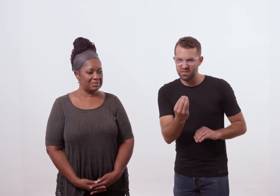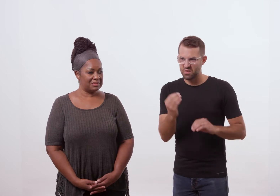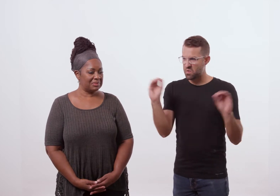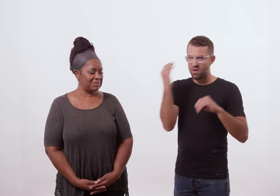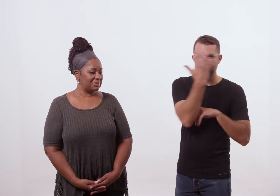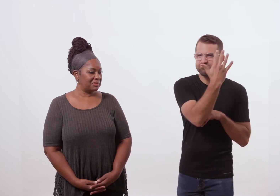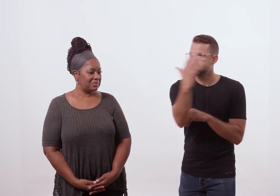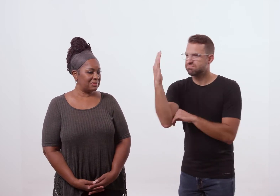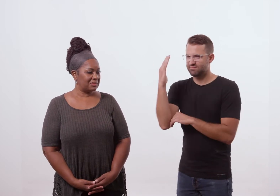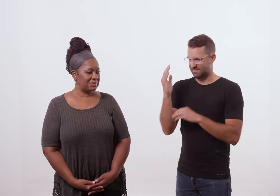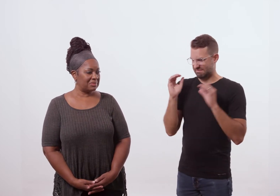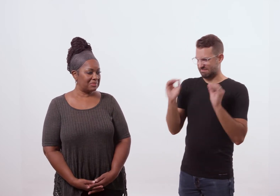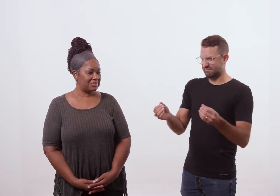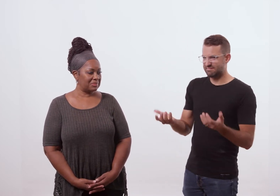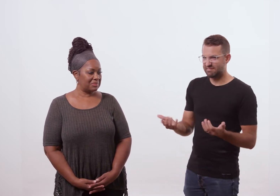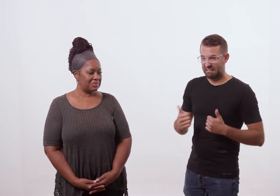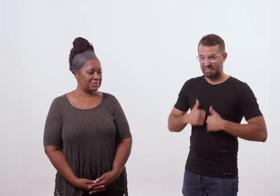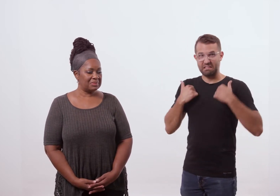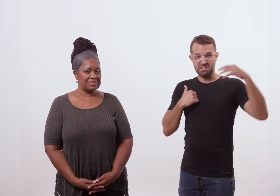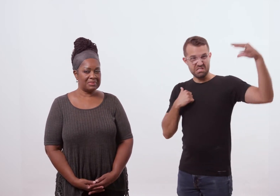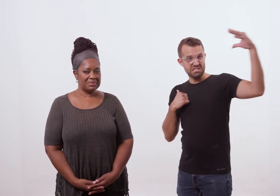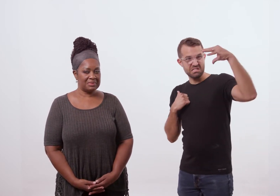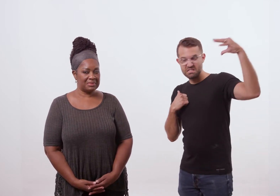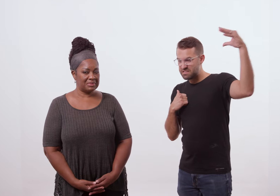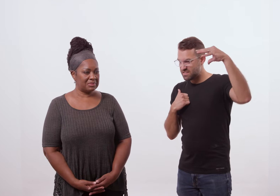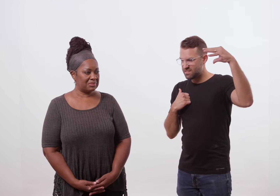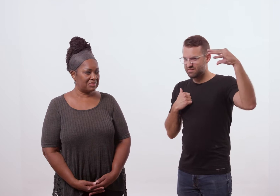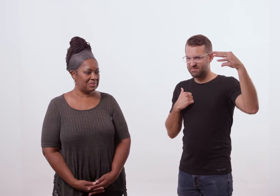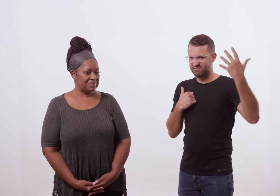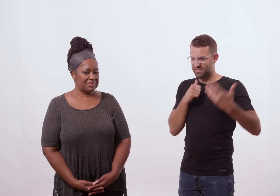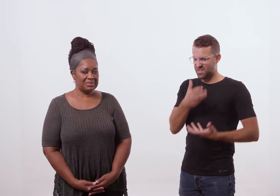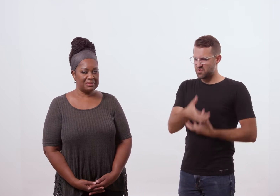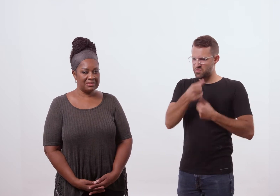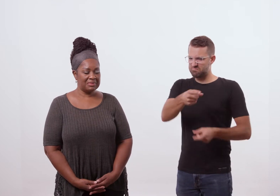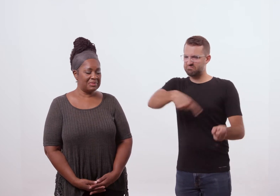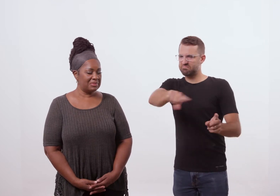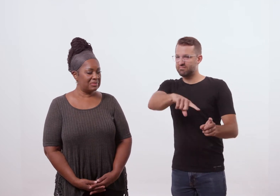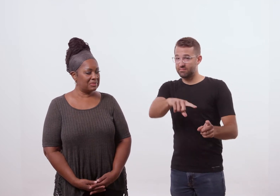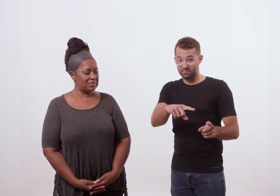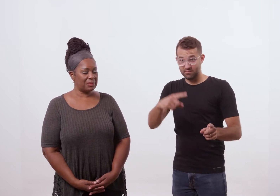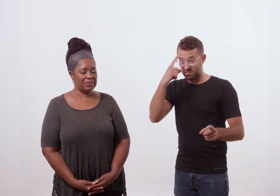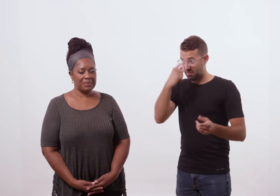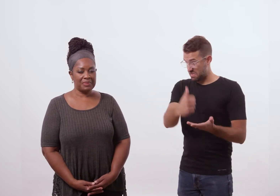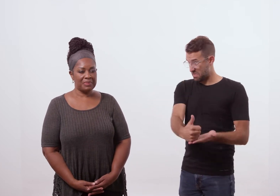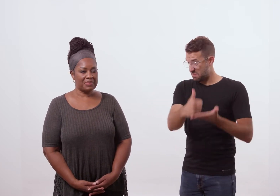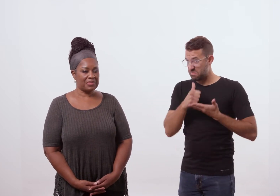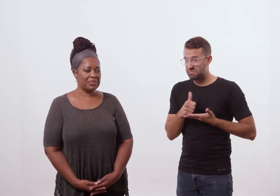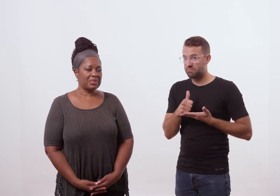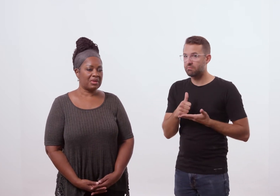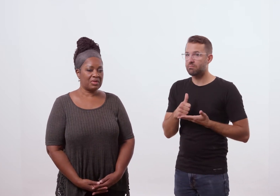live in the sun as humans do. I don't trust them. You don't think they'd help us if we asked? We're not going to